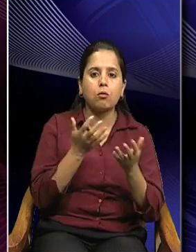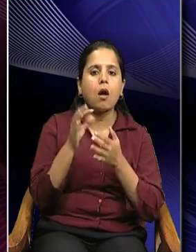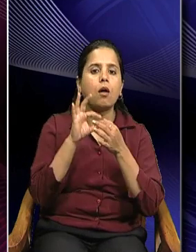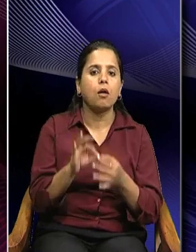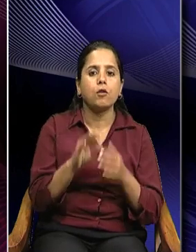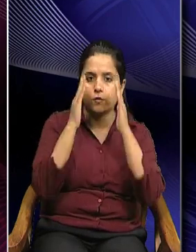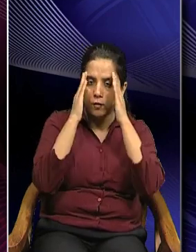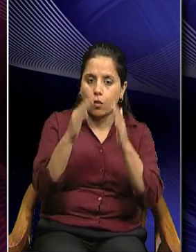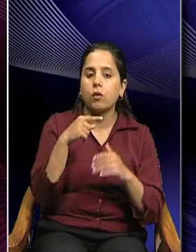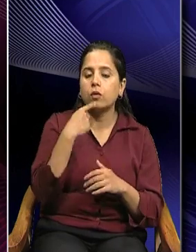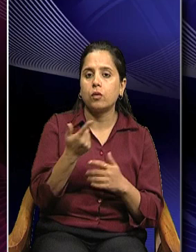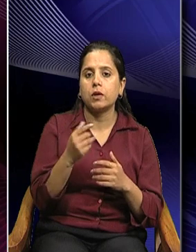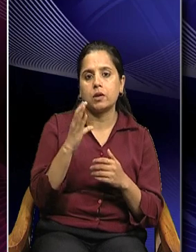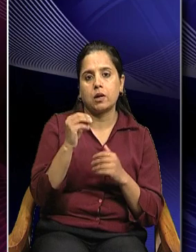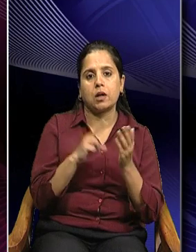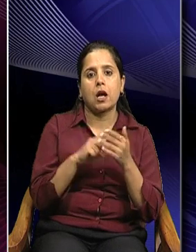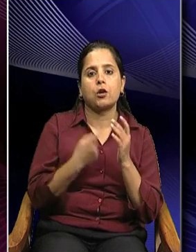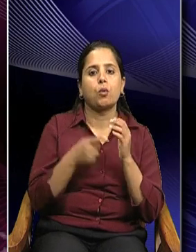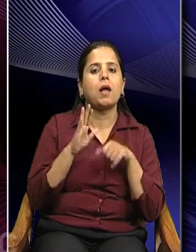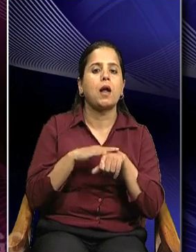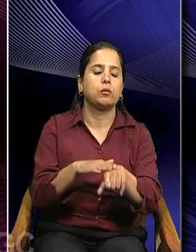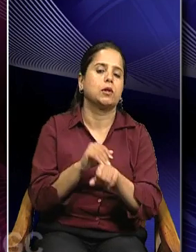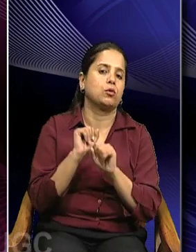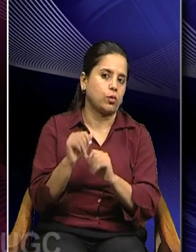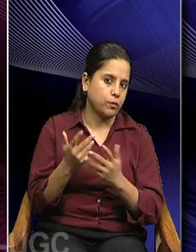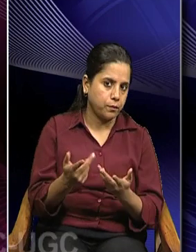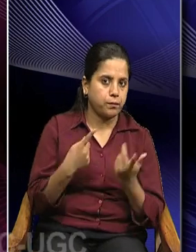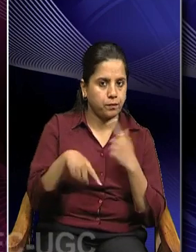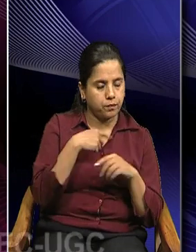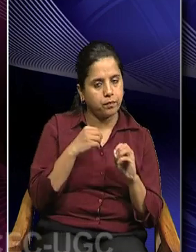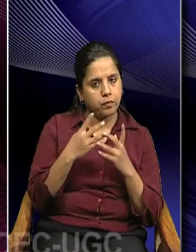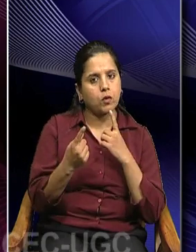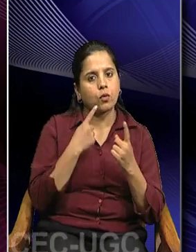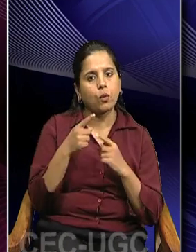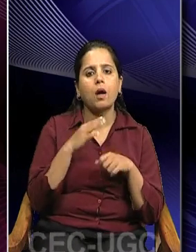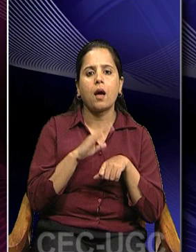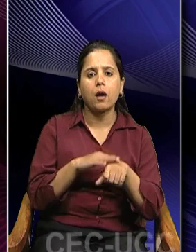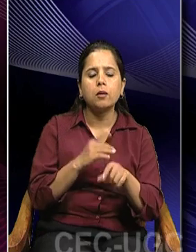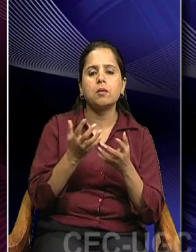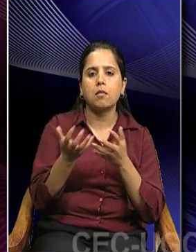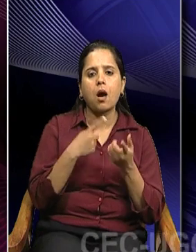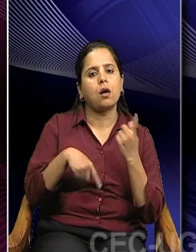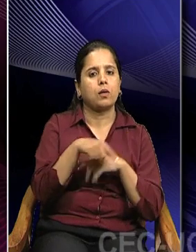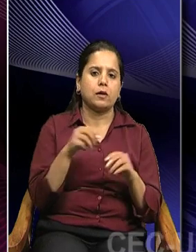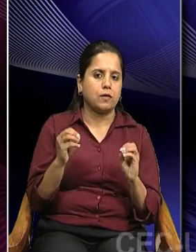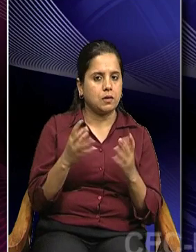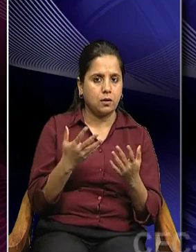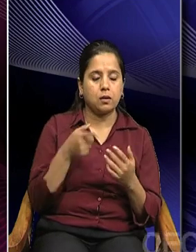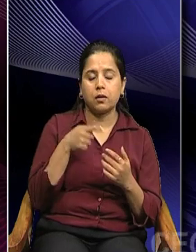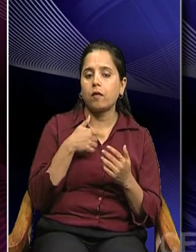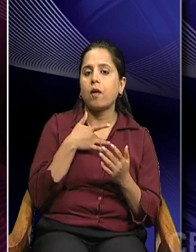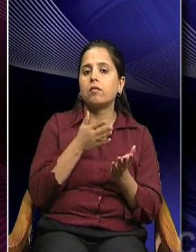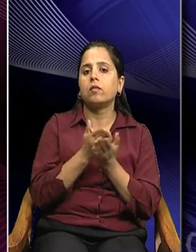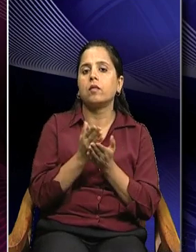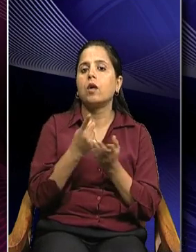is focused on the consumer's experience. So, we started talking about experiential marketing, the way